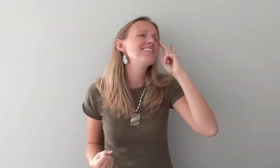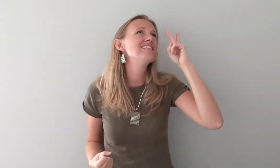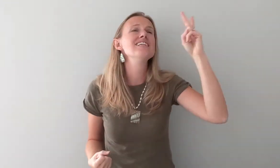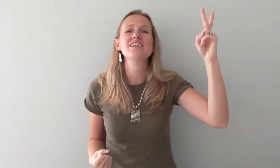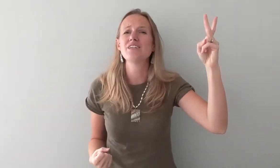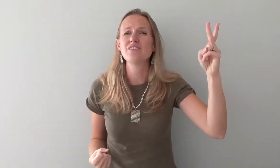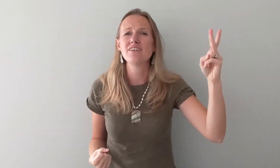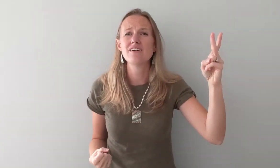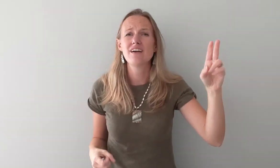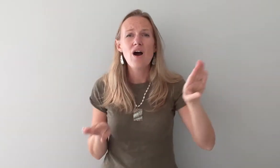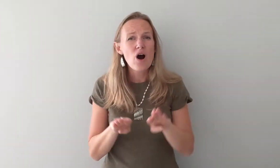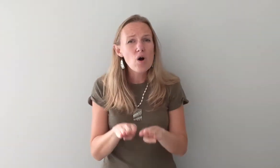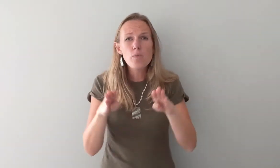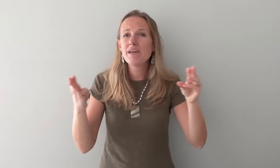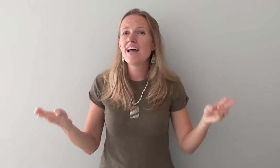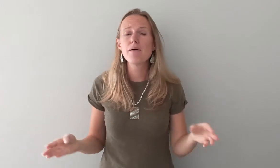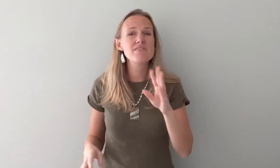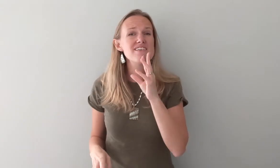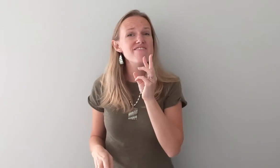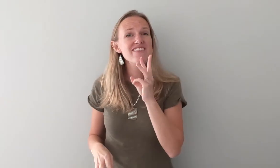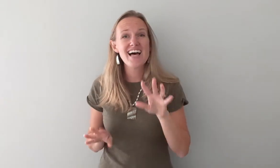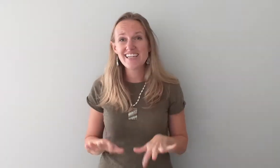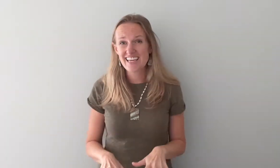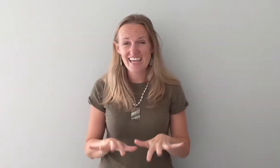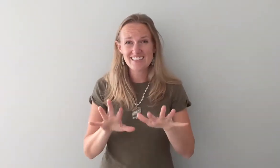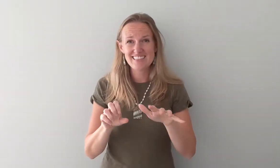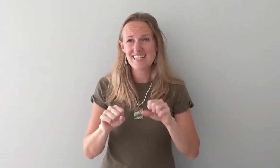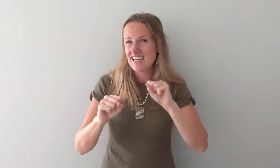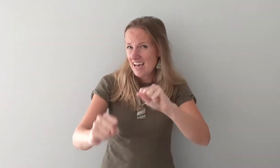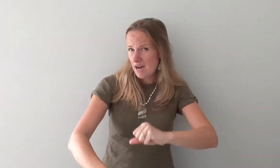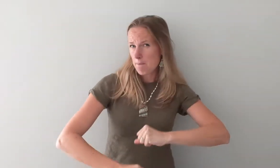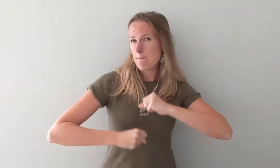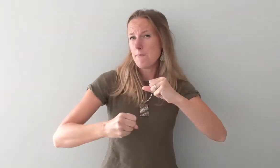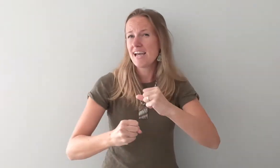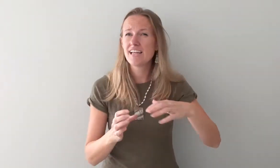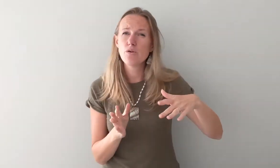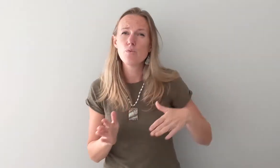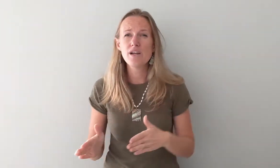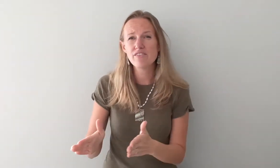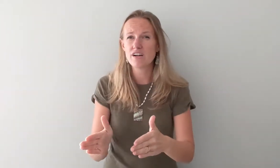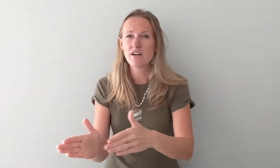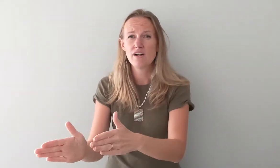see you. Open up the floodgates, a mighty river,